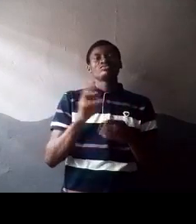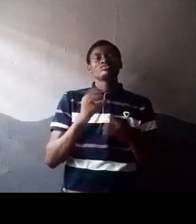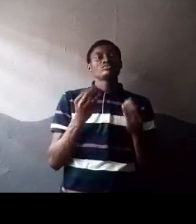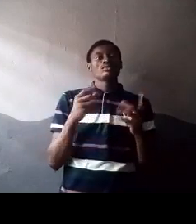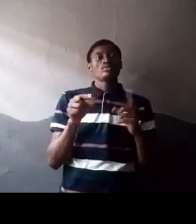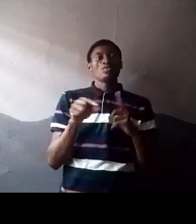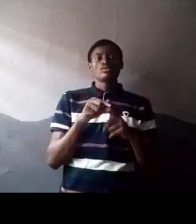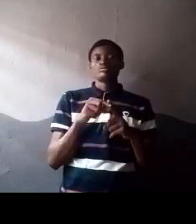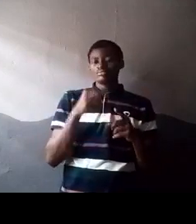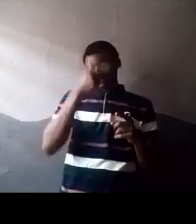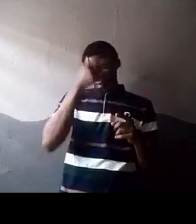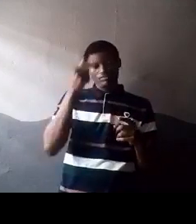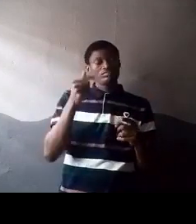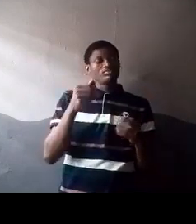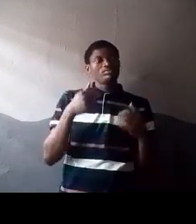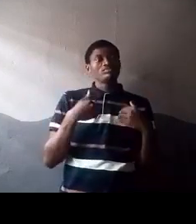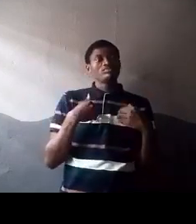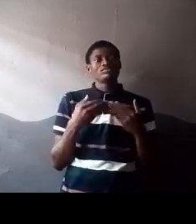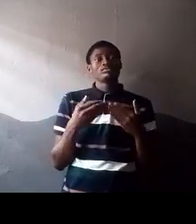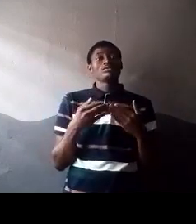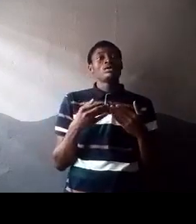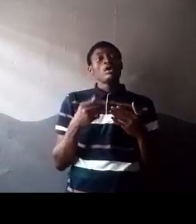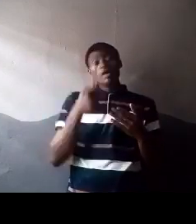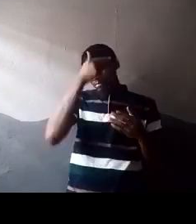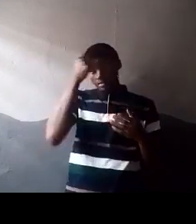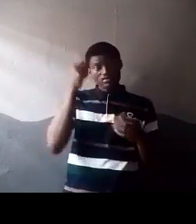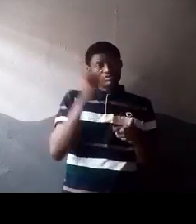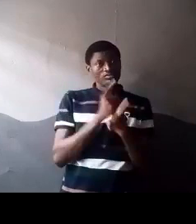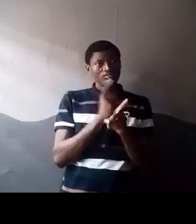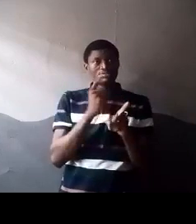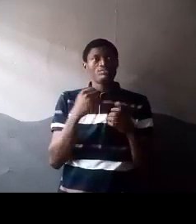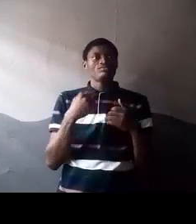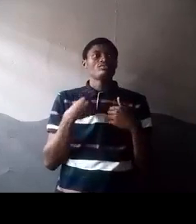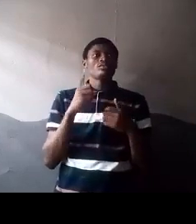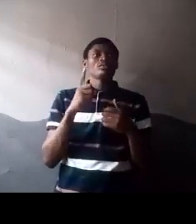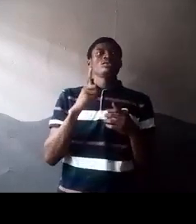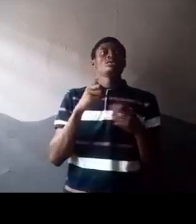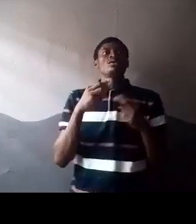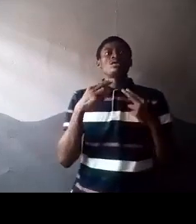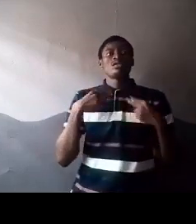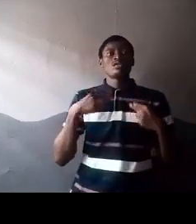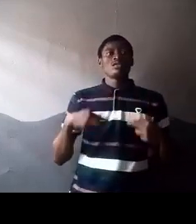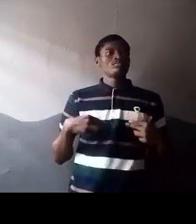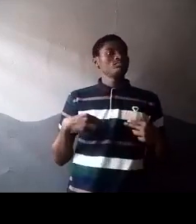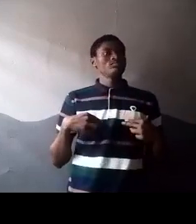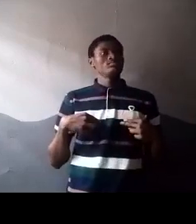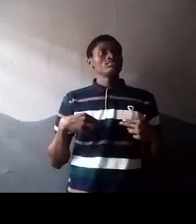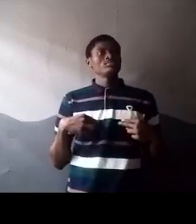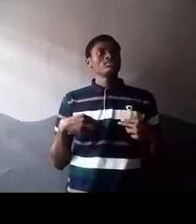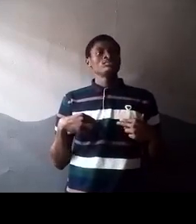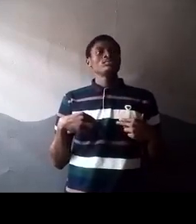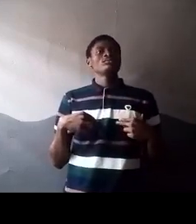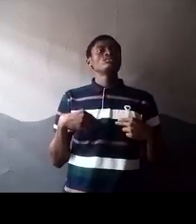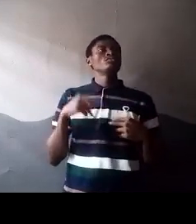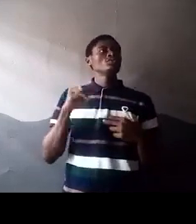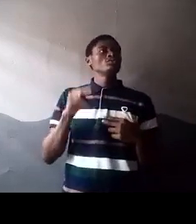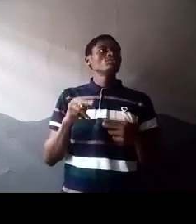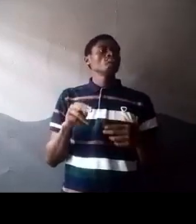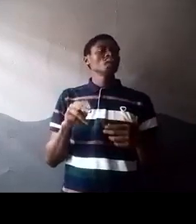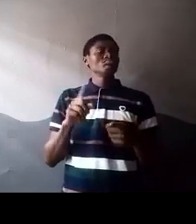dying. And you need to get this knowledge to be able to train other people to assist you and reduce